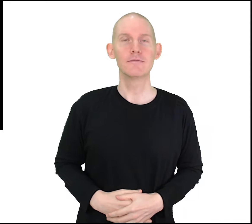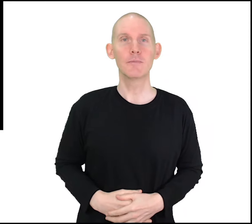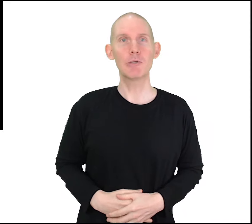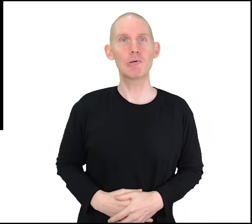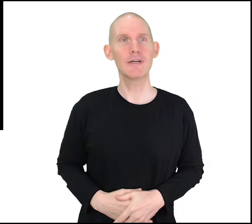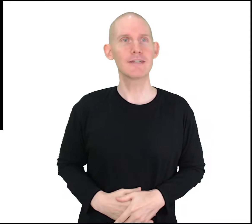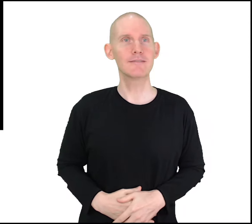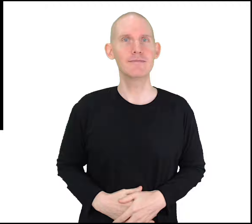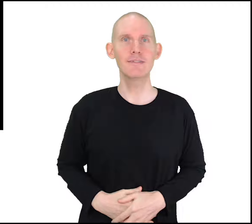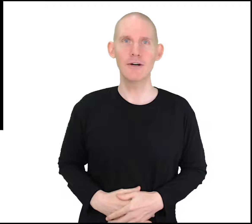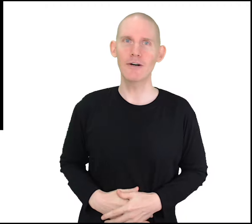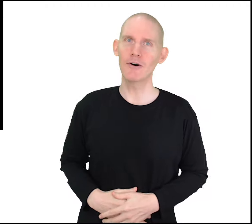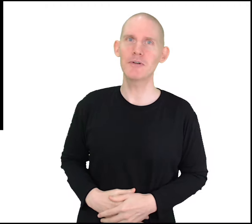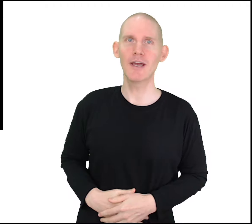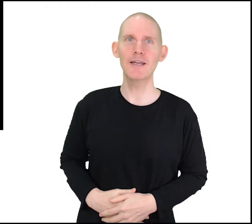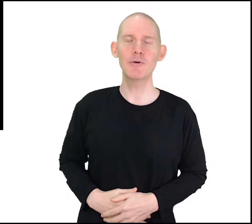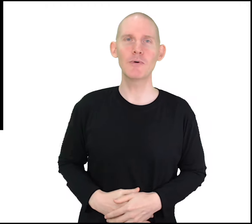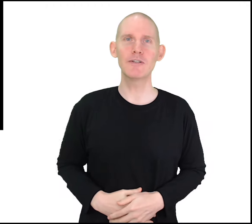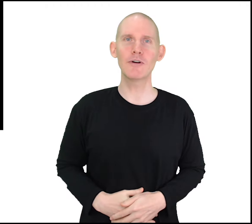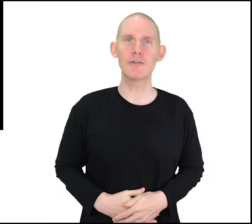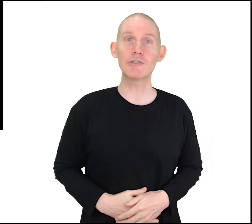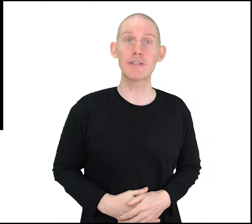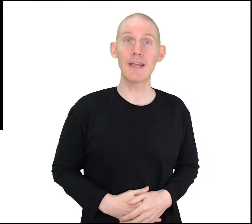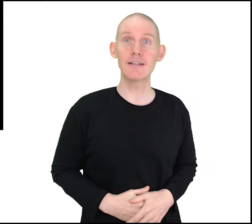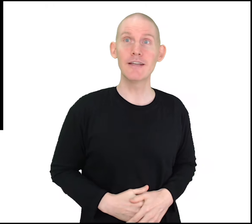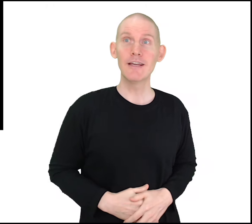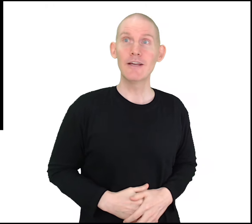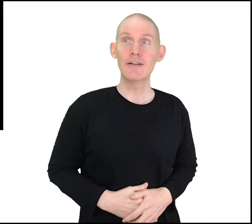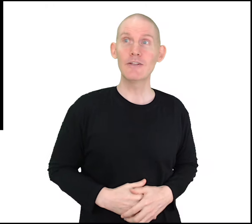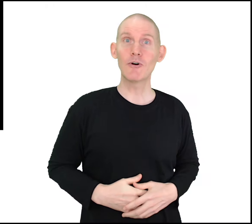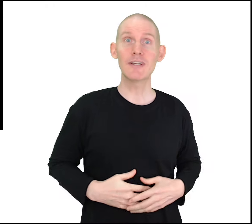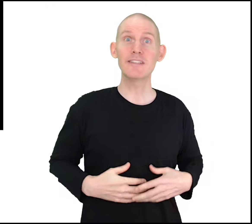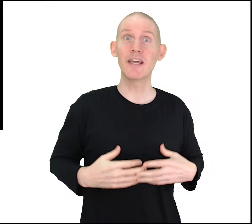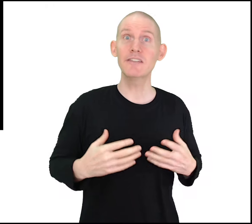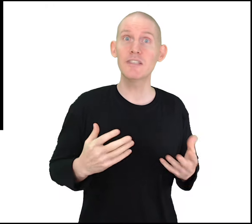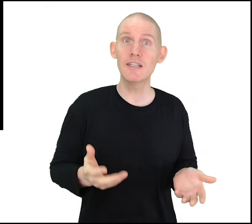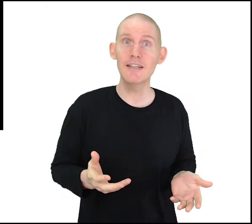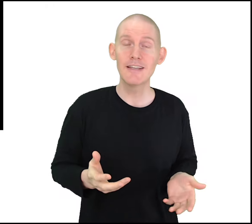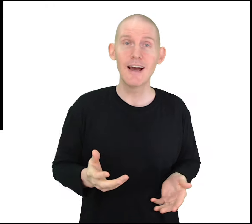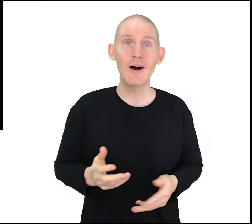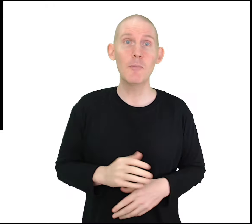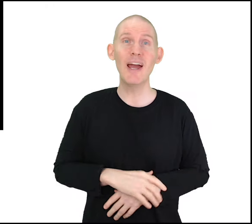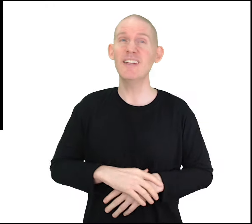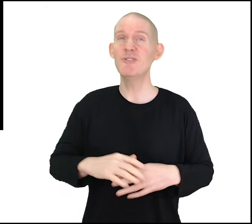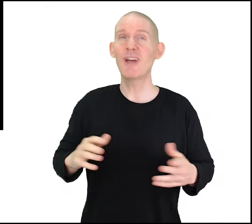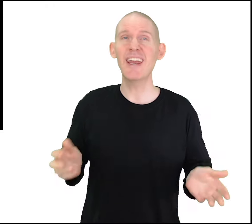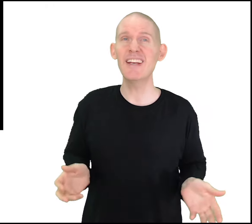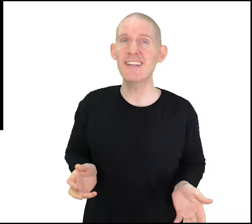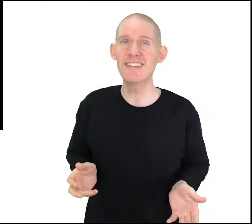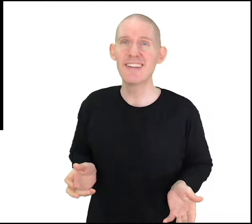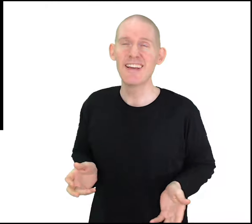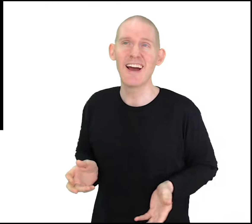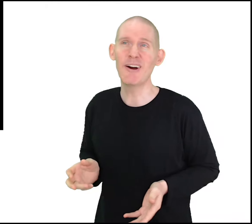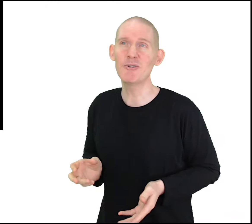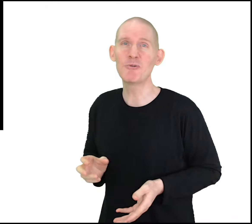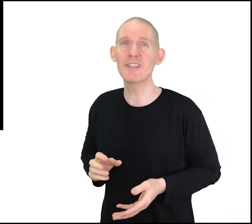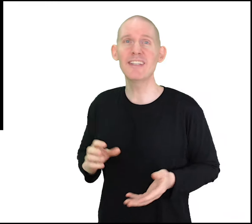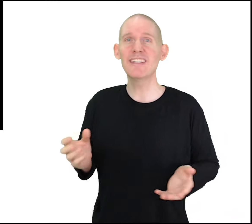people are like, okay, but we don't understand your intensity, how bad you hate it, how you really didn't like